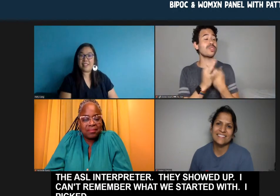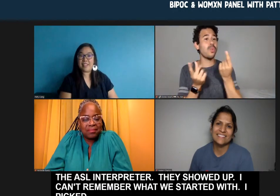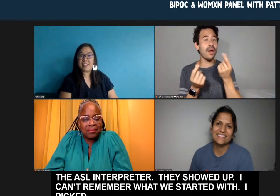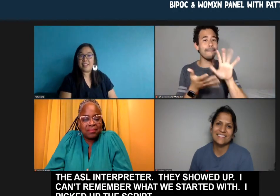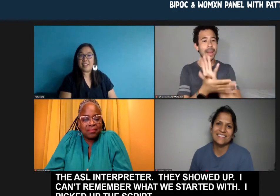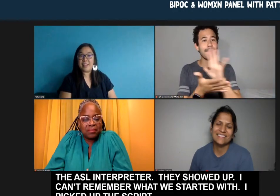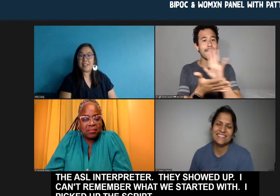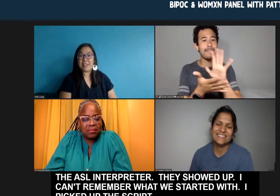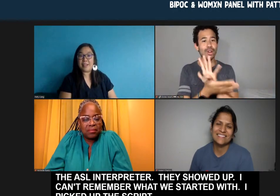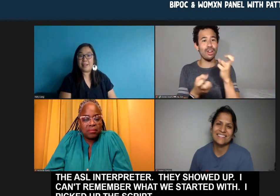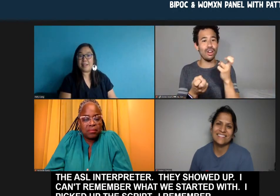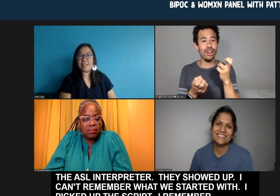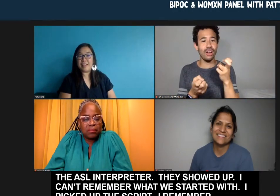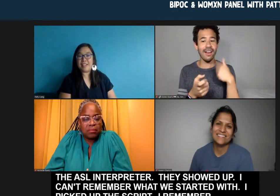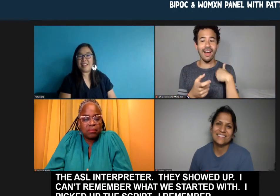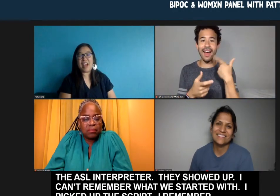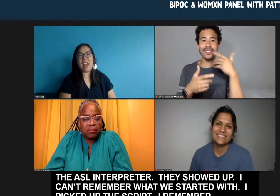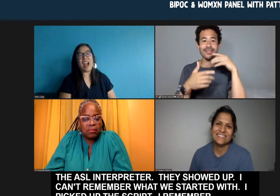And we started,